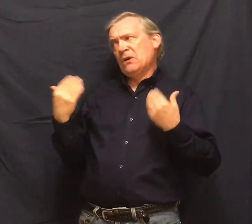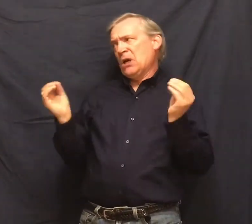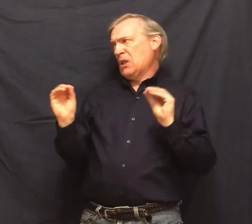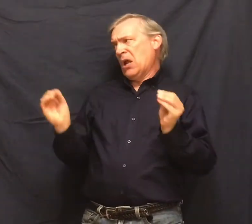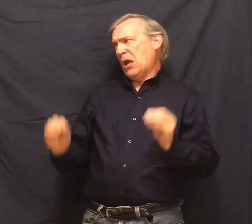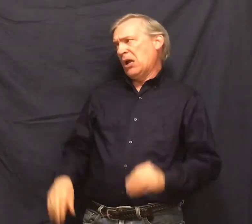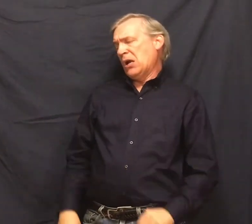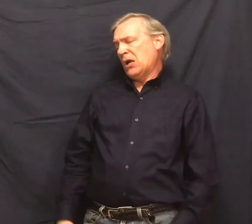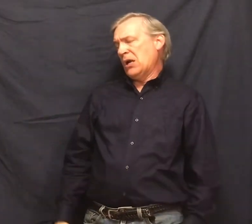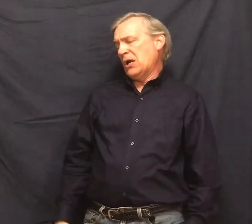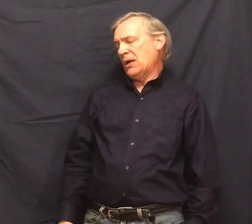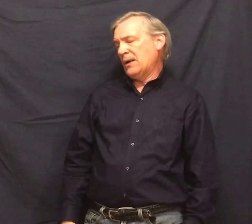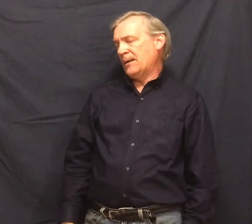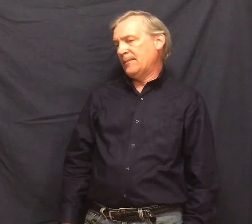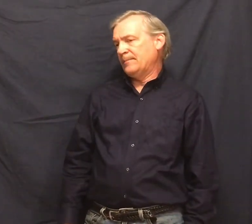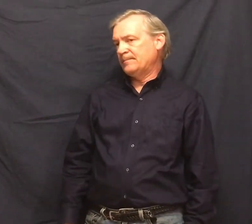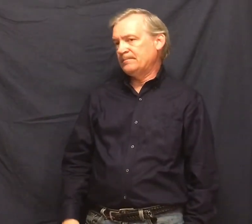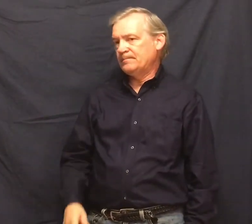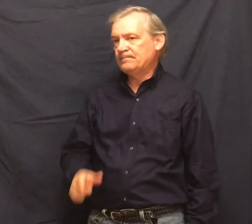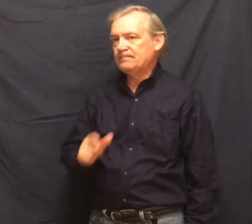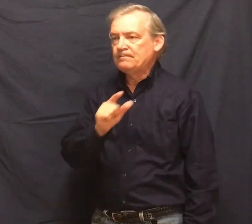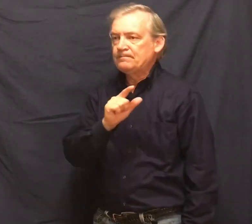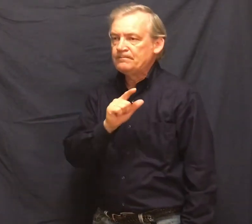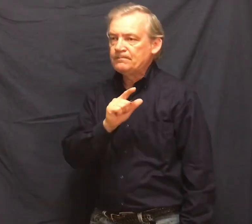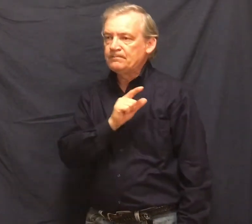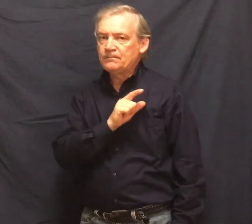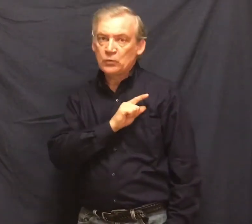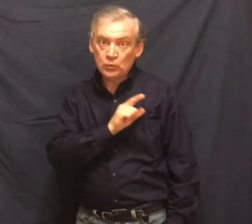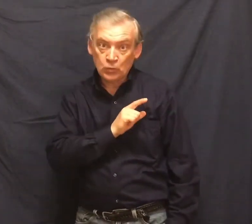George went quickly to him, grabbed him by the shoulder, and rolled him over.